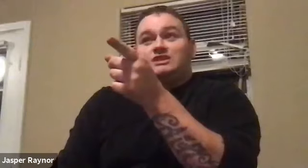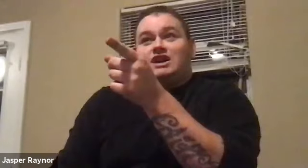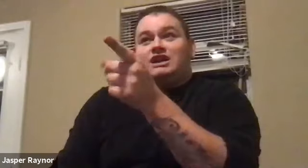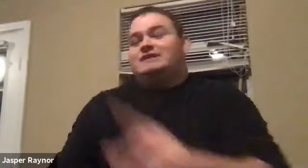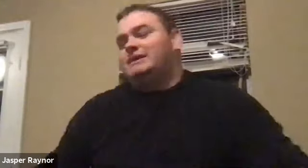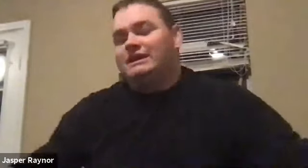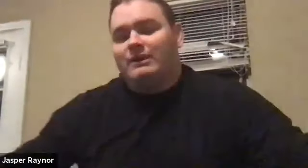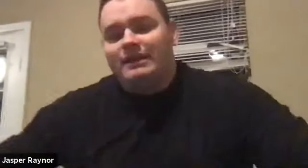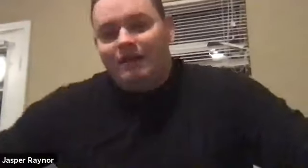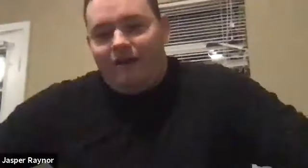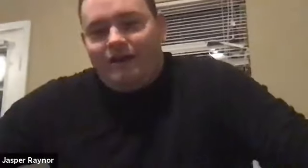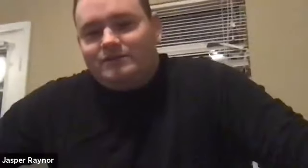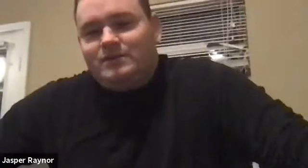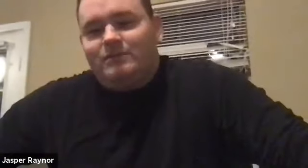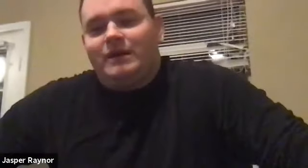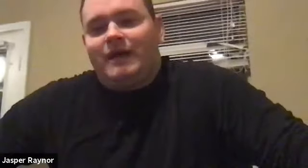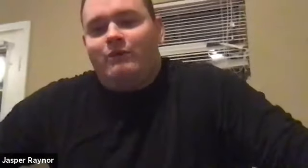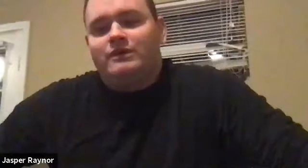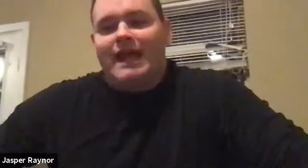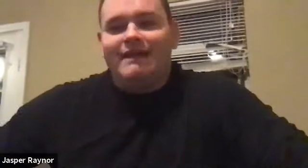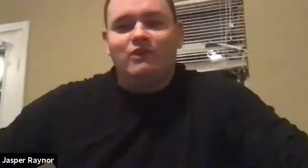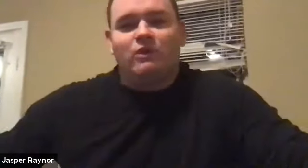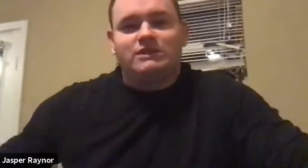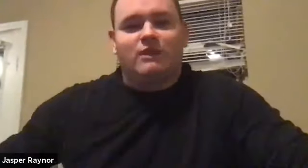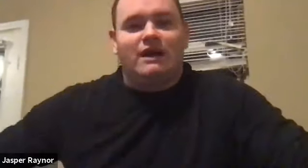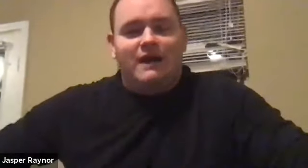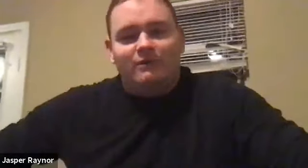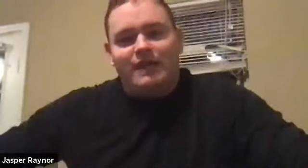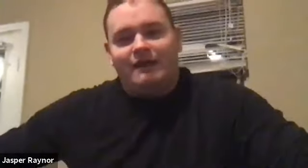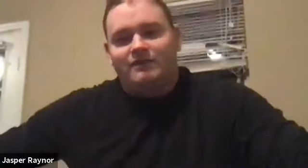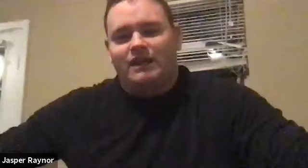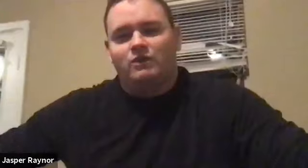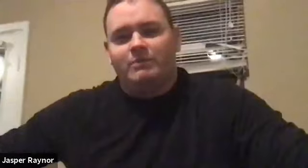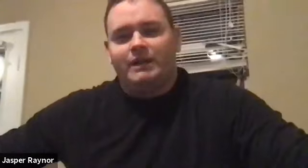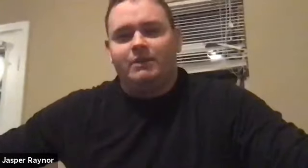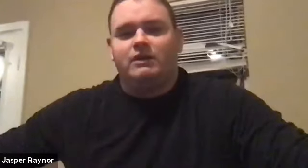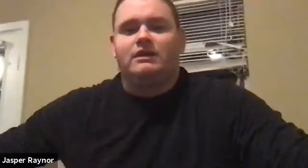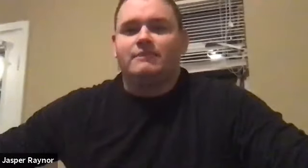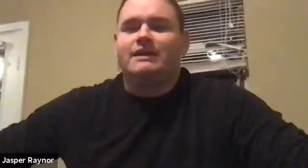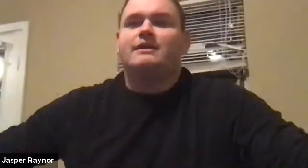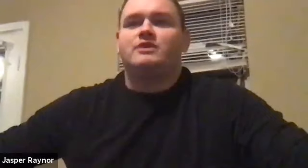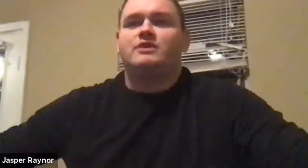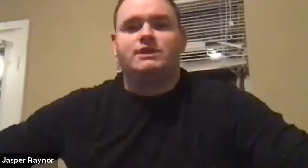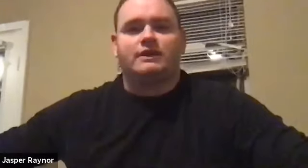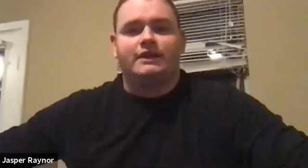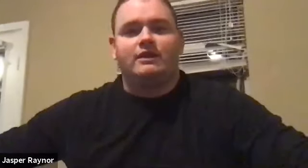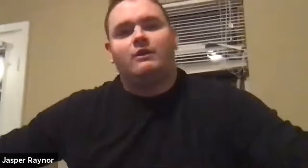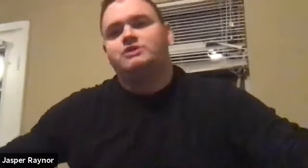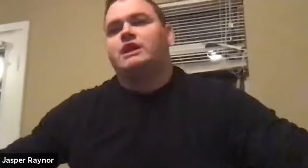suck." But anyway, but I would every once in a while I would have like a little pity party, like, "Man, I really wish I could hear. Like, I wish I could hear